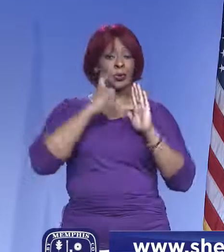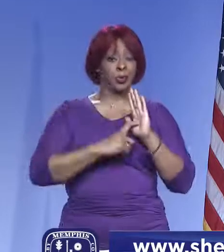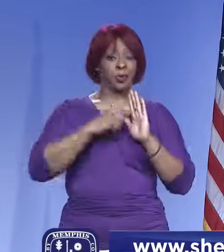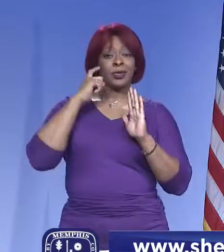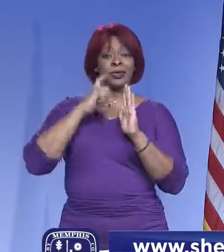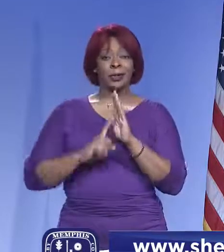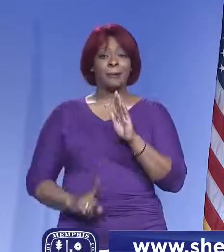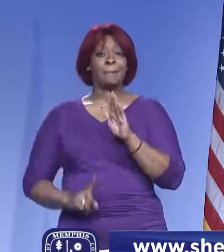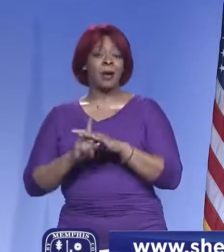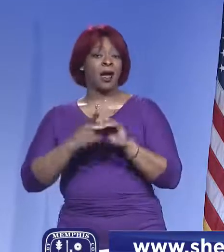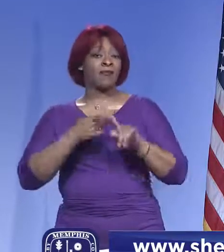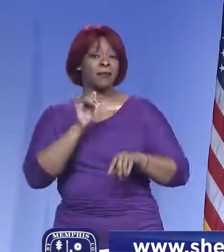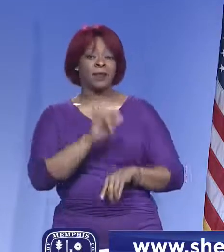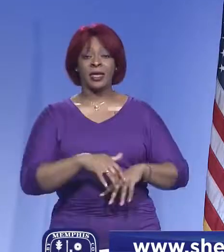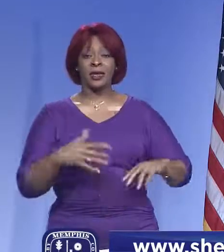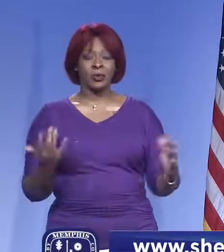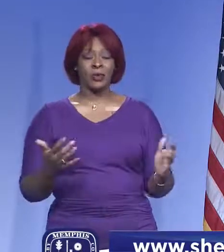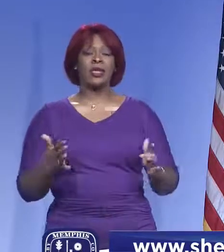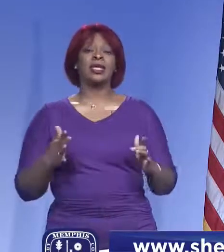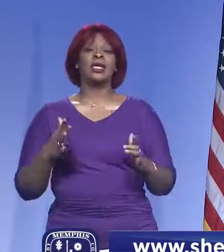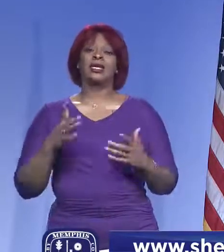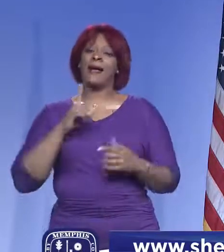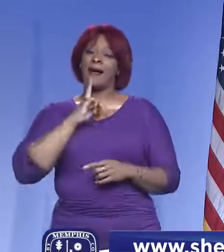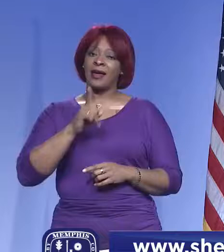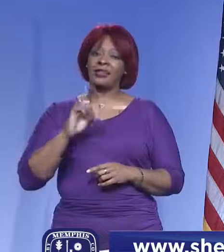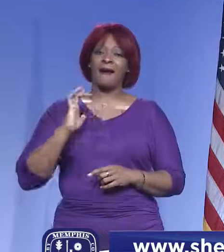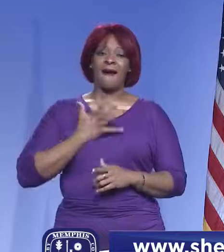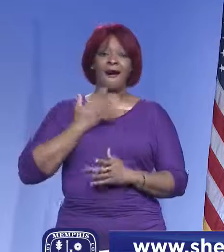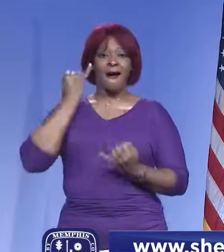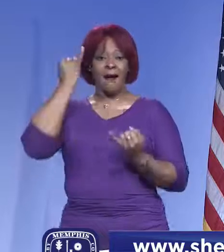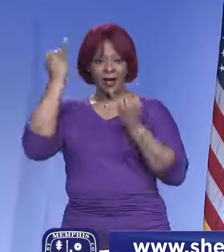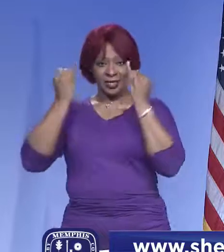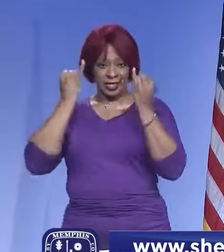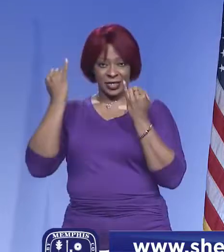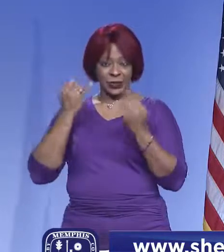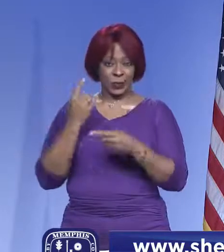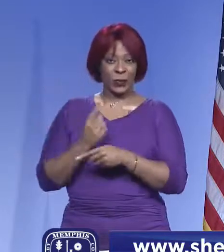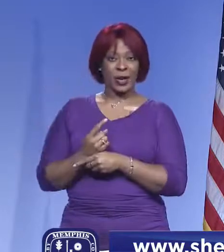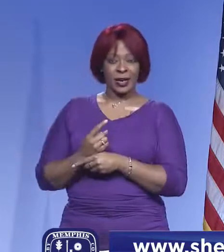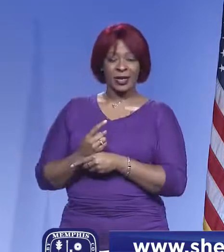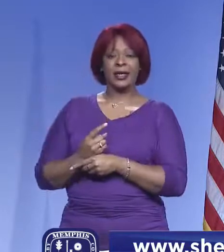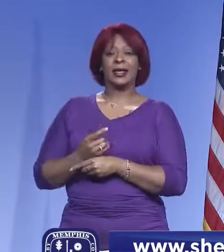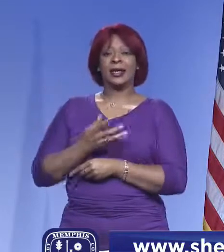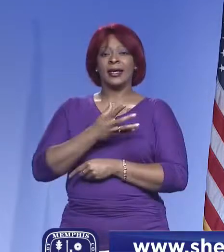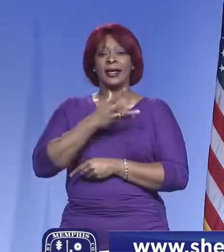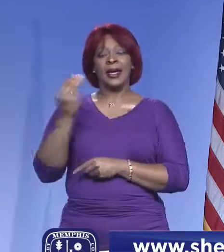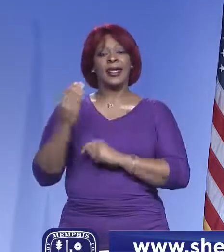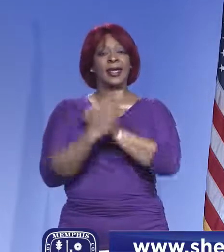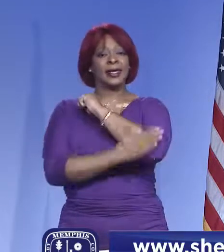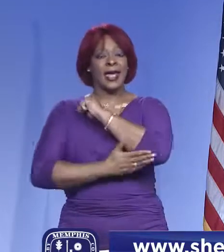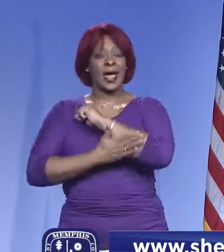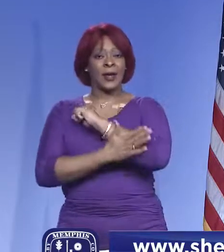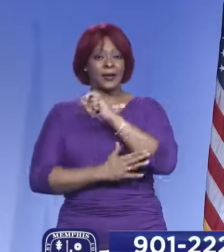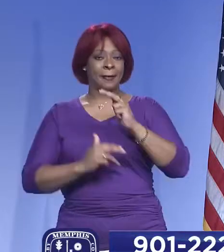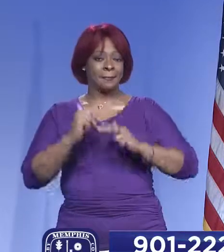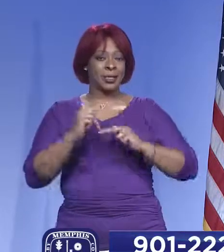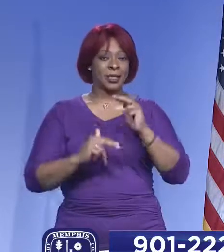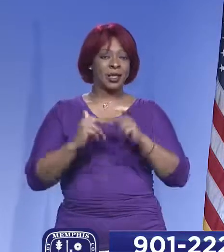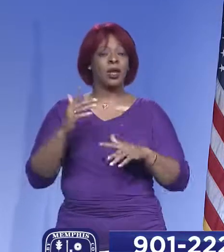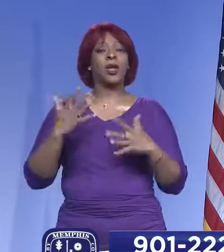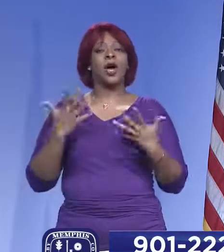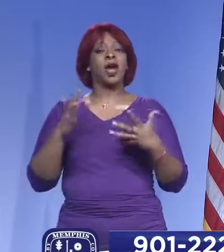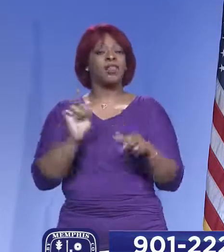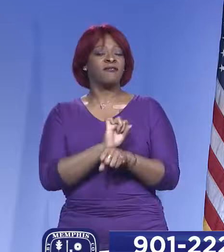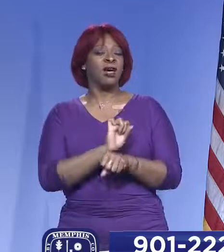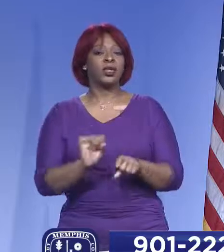of it will be a function of some of our ideas, right, in the county building, but also a function